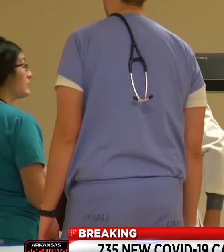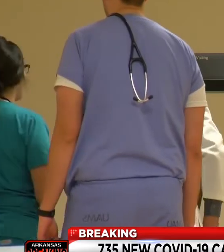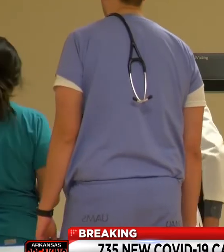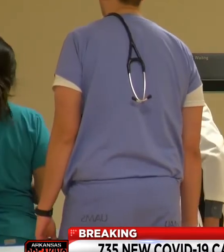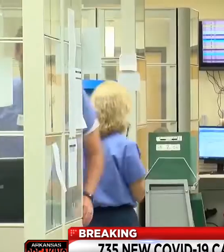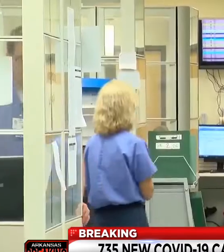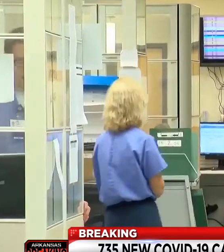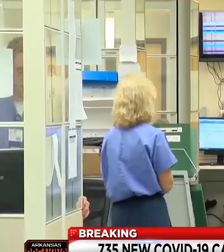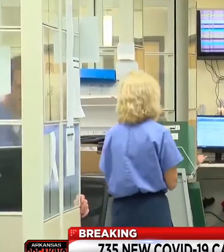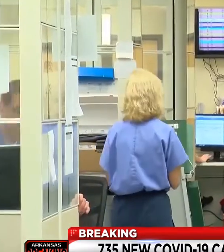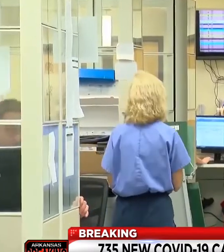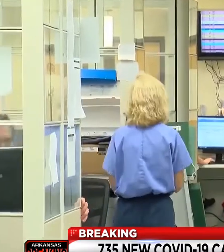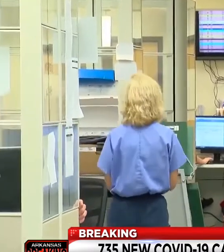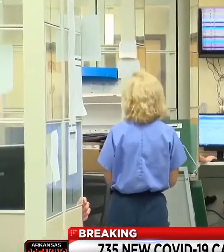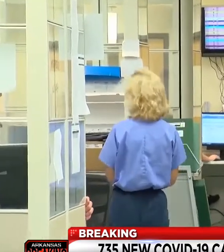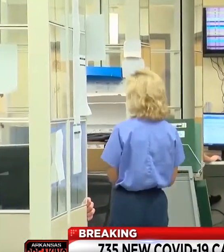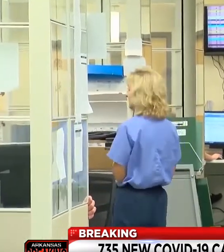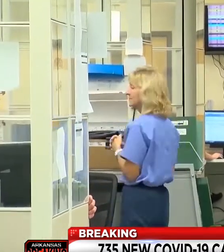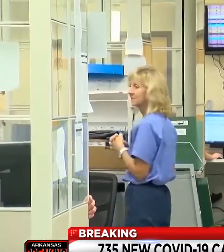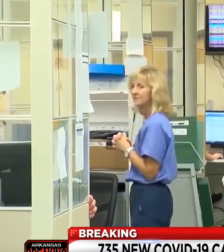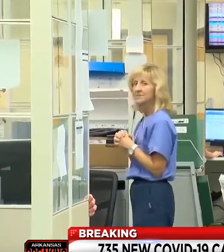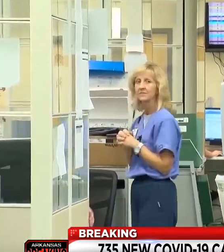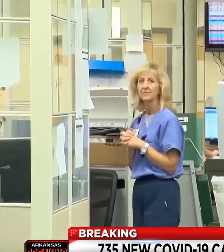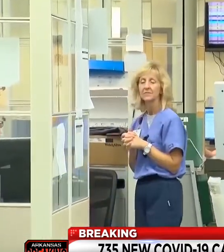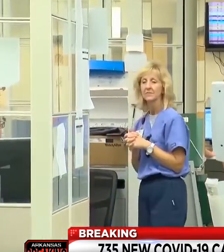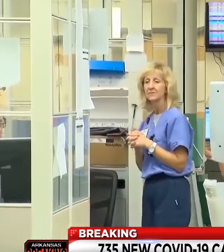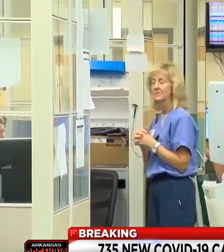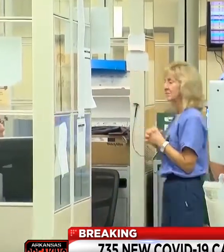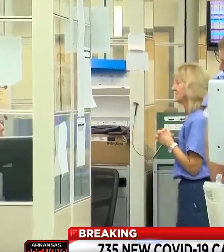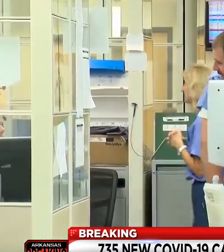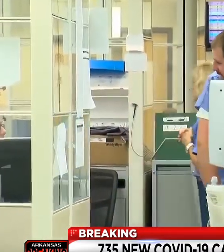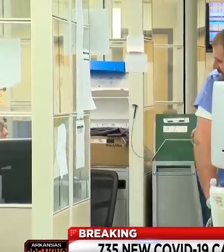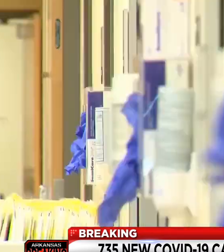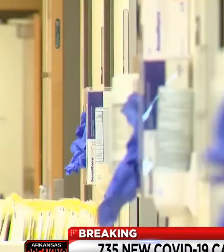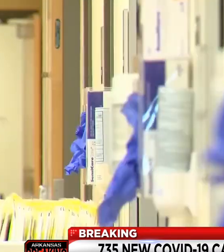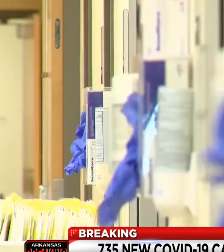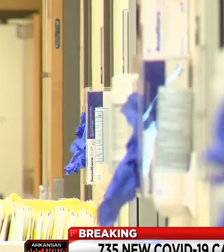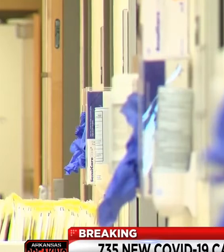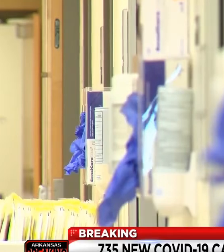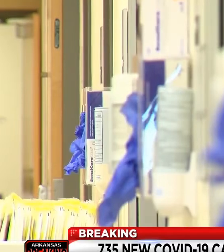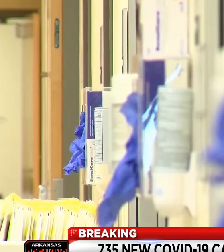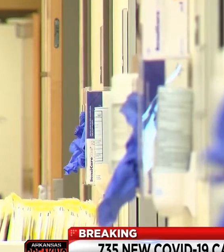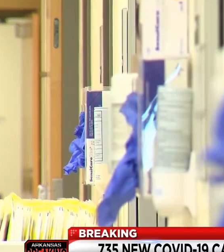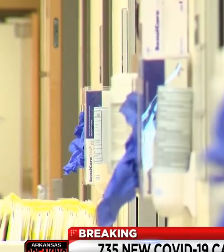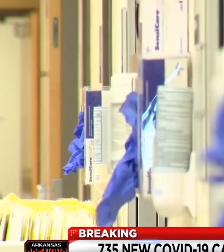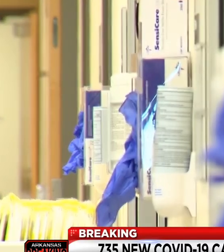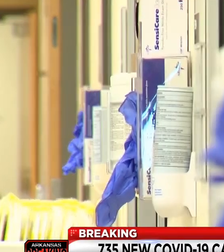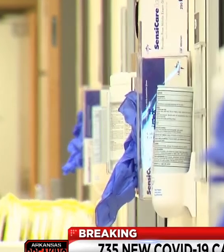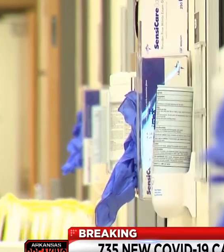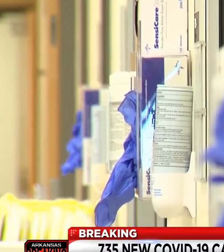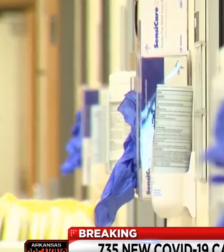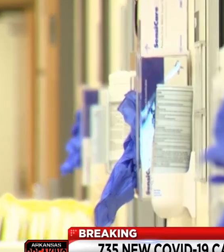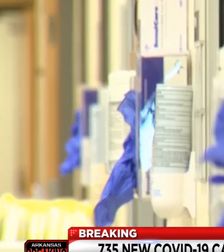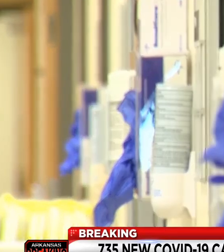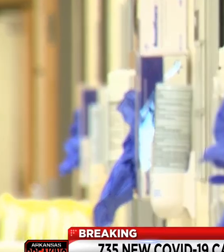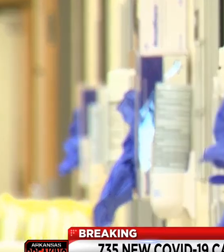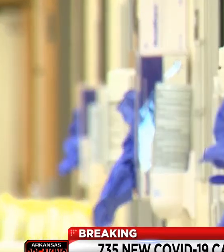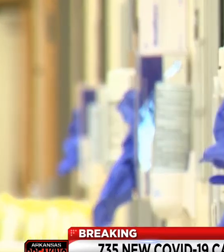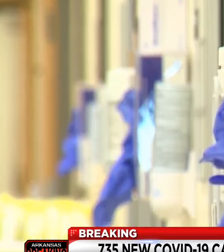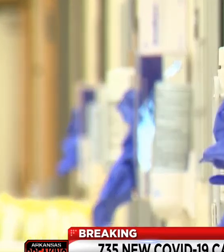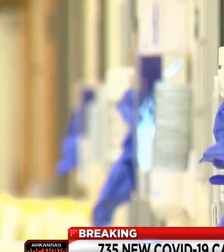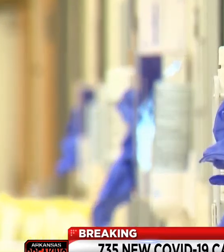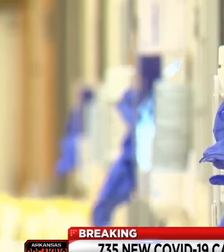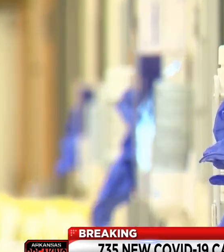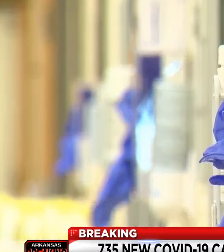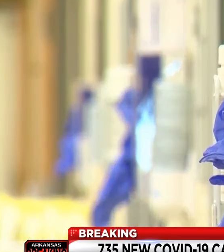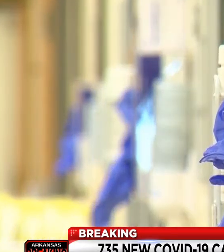of 6,958 active COVID-19 cases. 515 deaths have been reported in